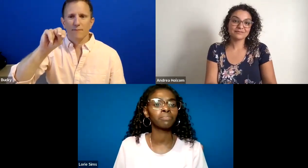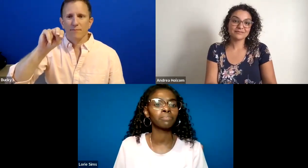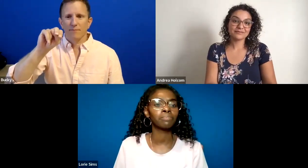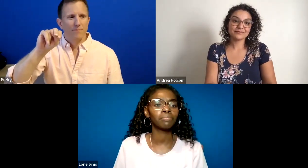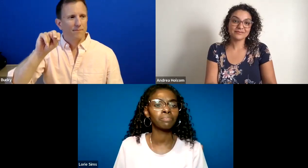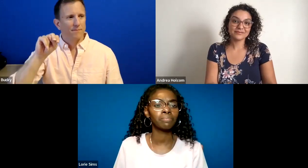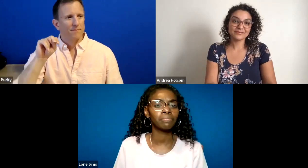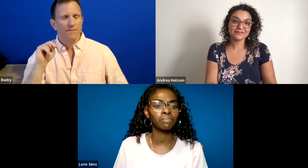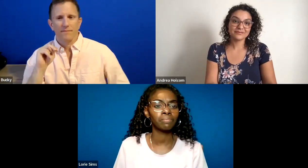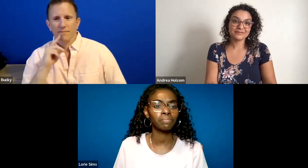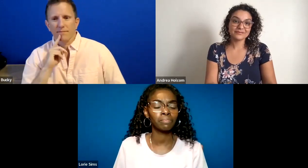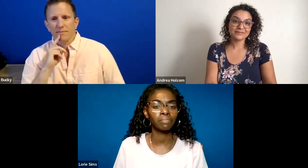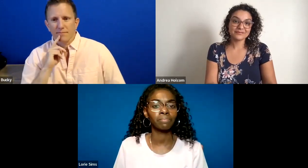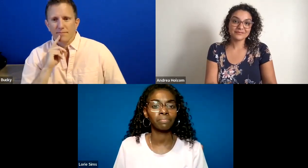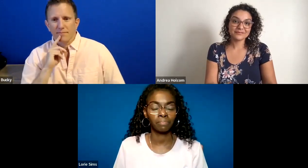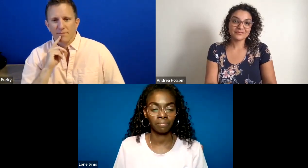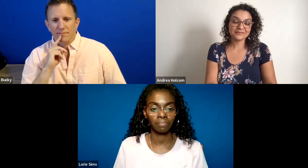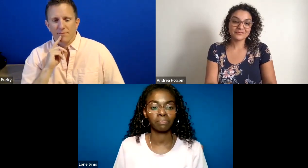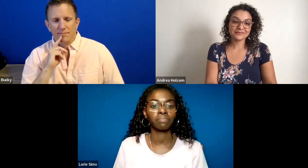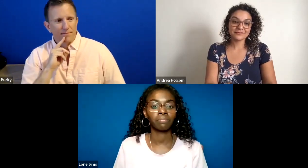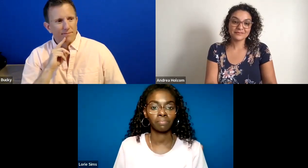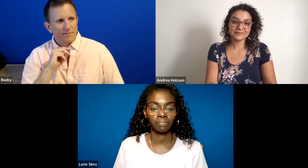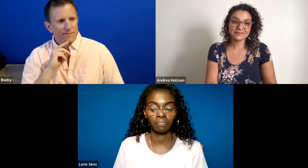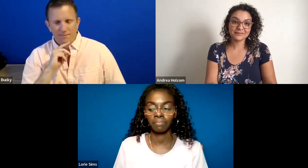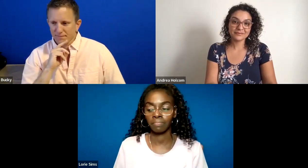another individual by the name of Dustin who has raised their hand.